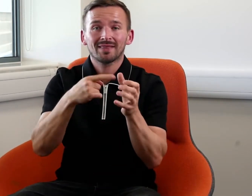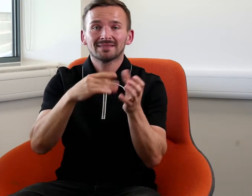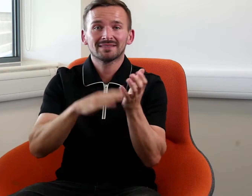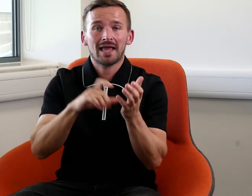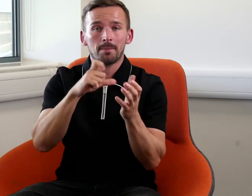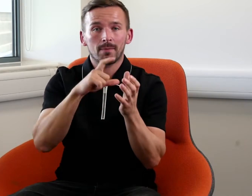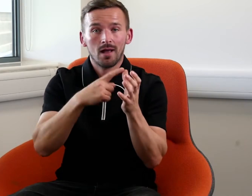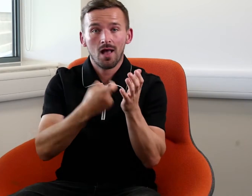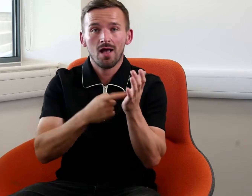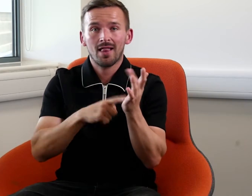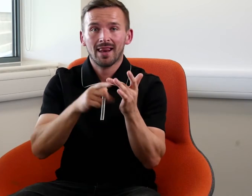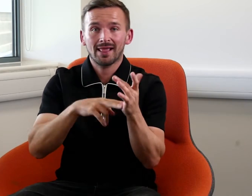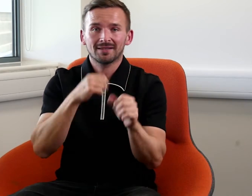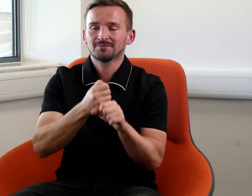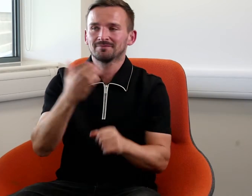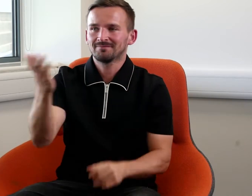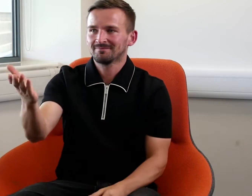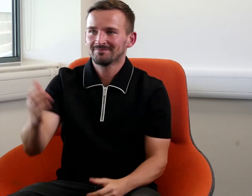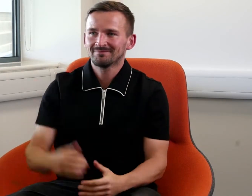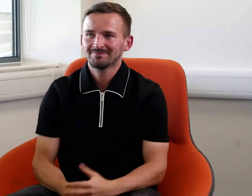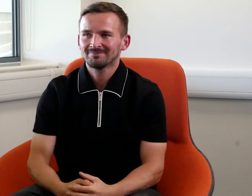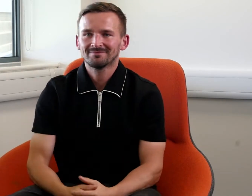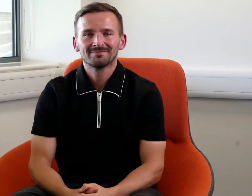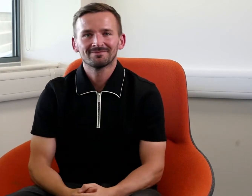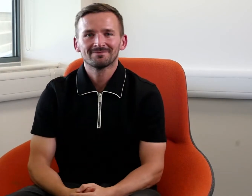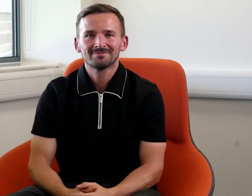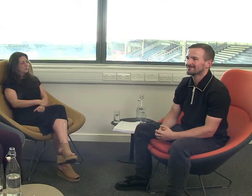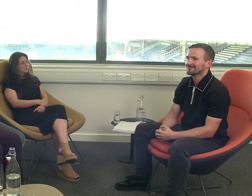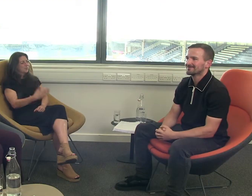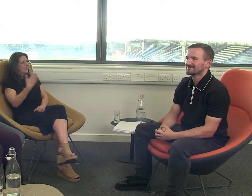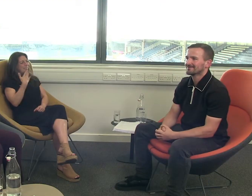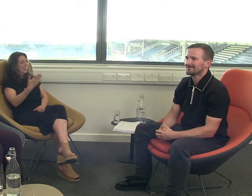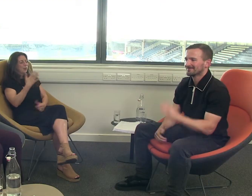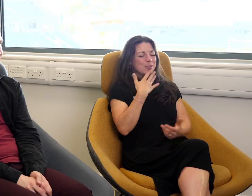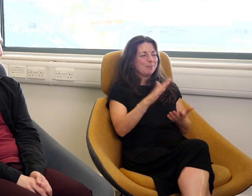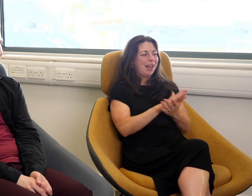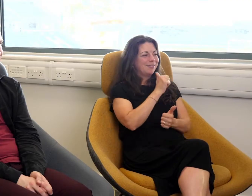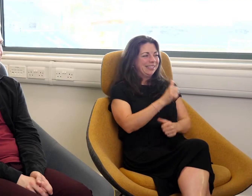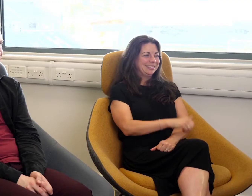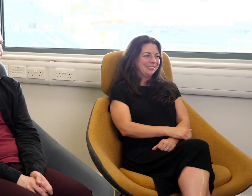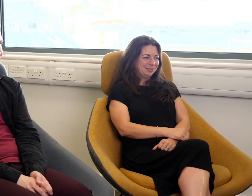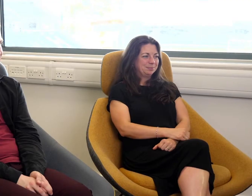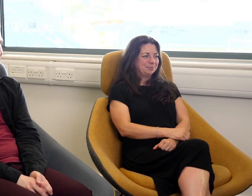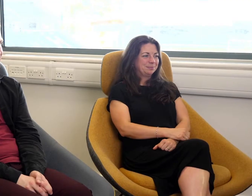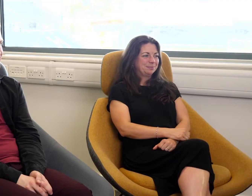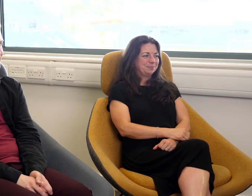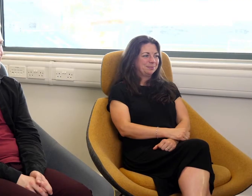and thank you again to Sam Carling. Thank you. Thank you, it's been really good. Cheers, bye.